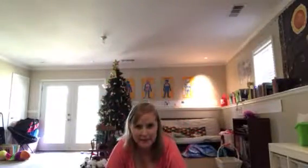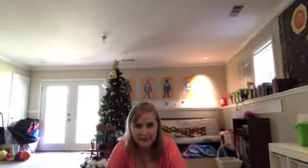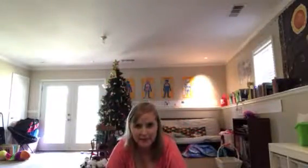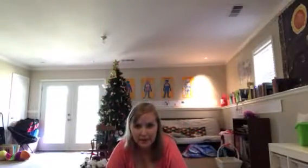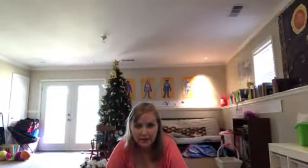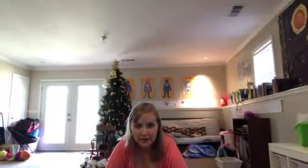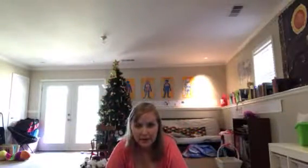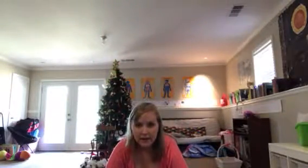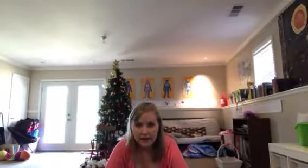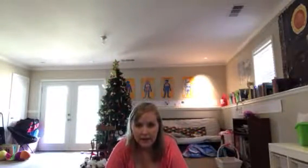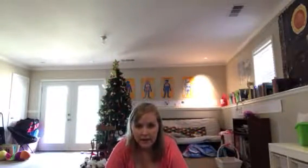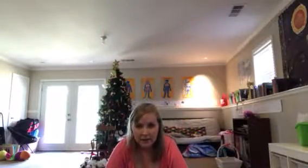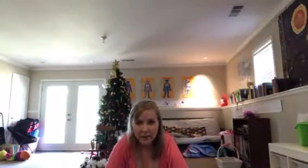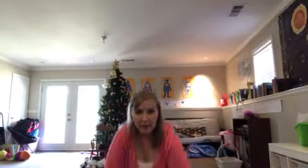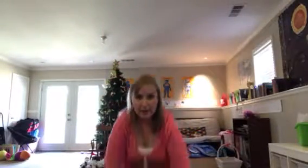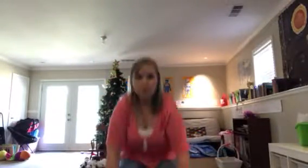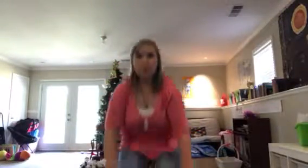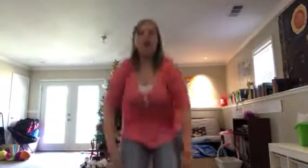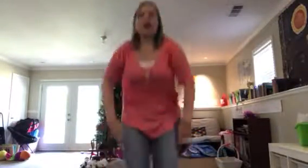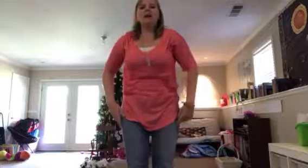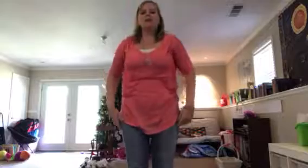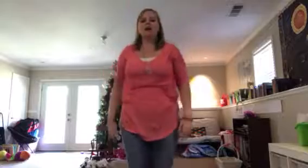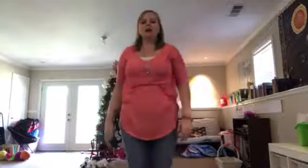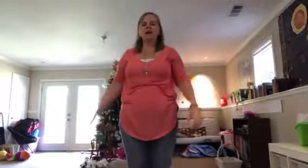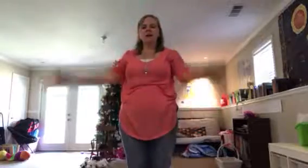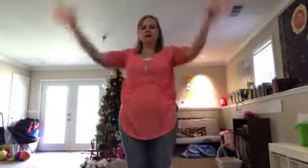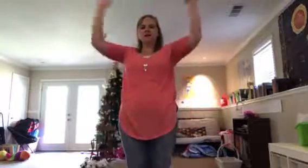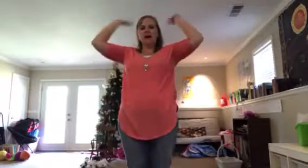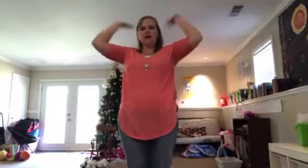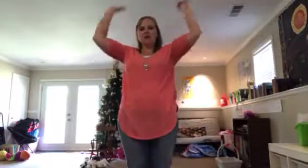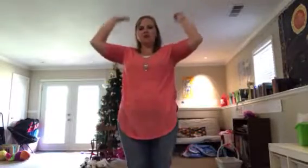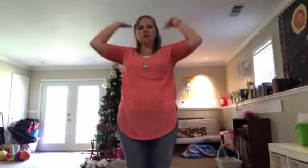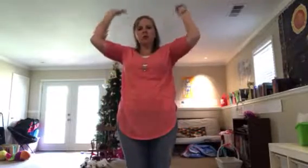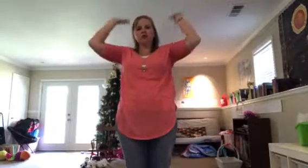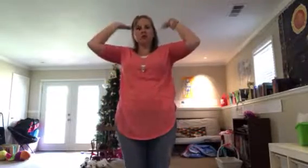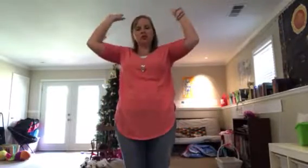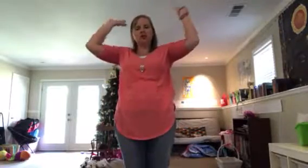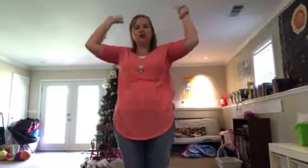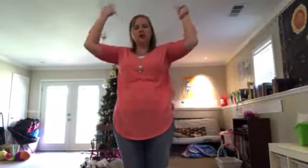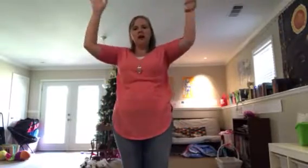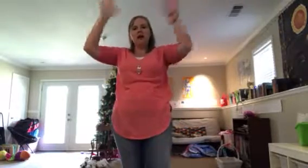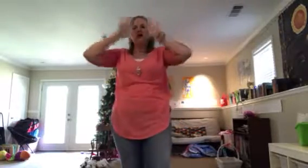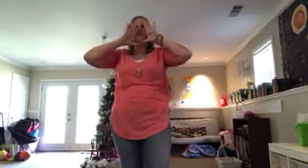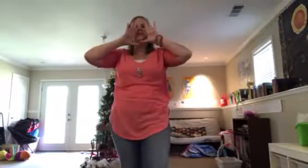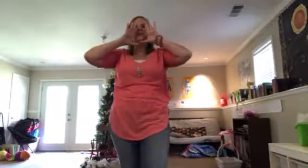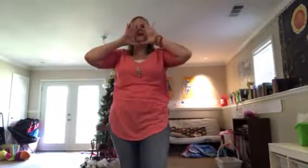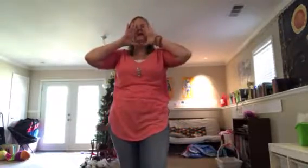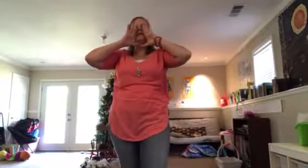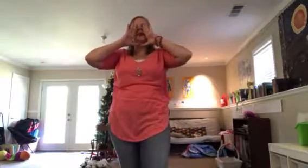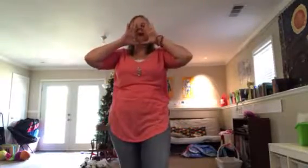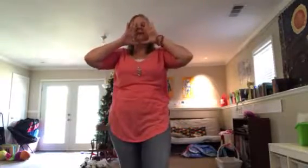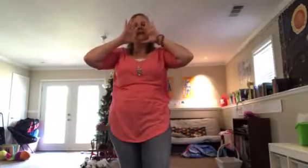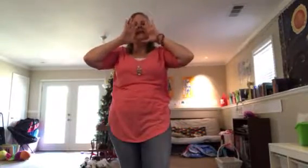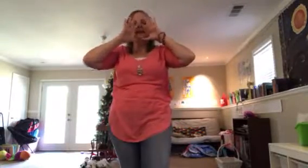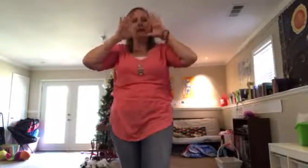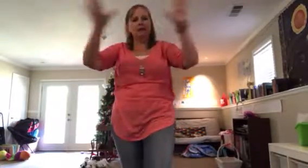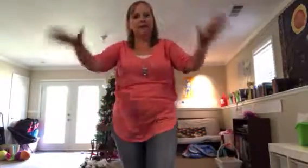gladness, and I will rise and I will praise you. I'll sing and not be silent.